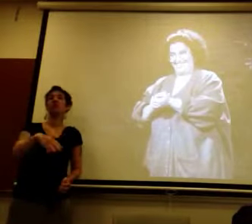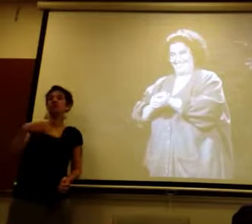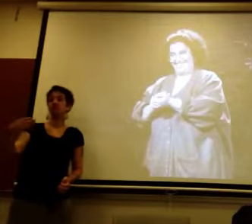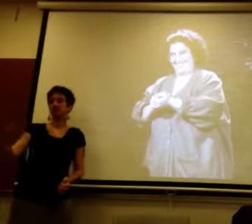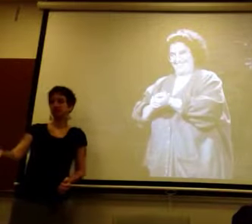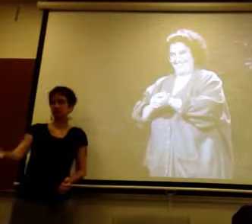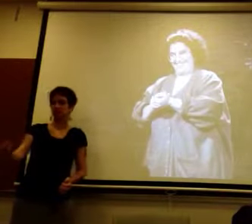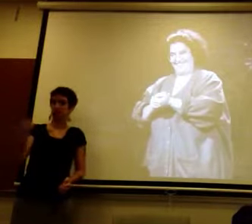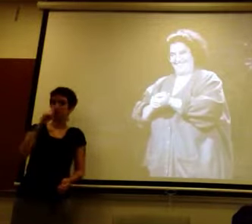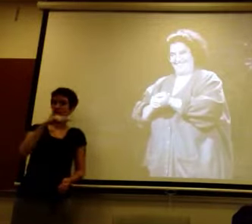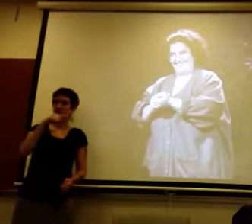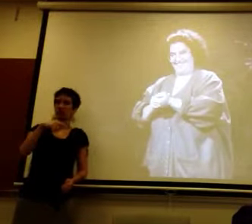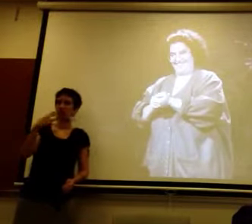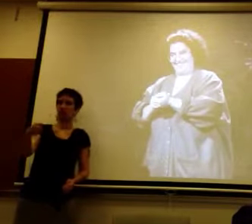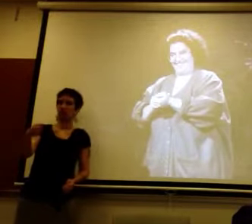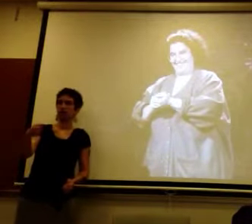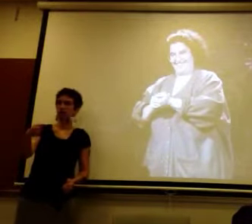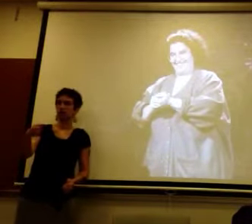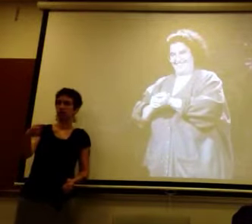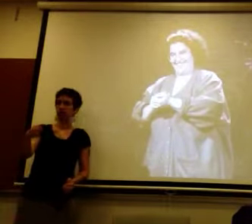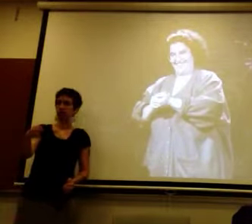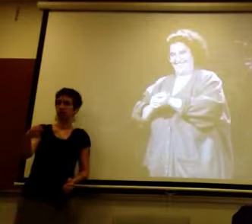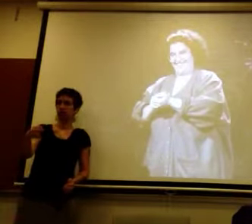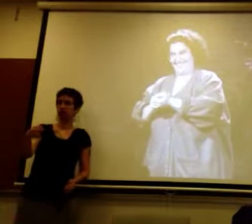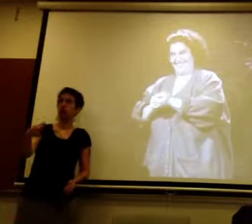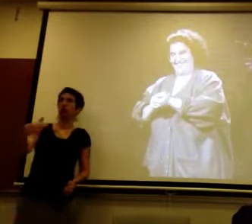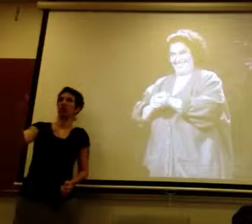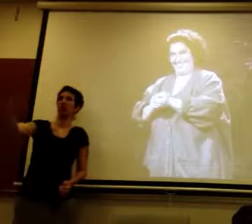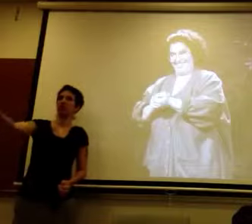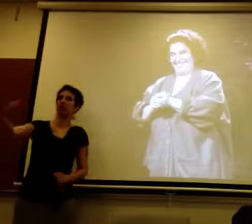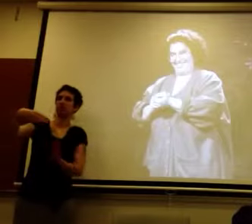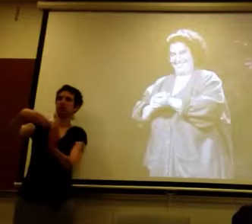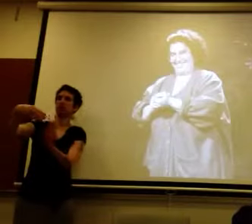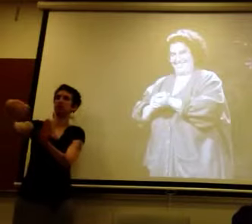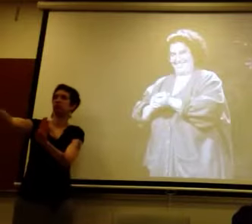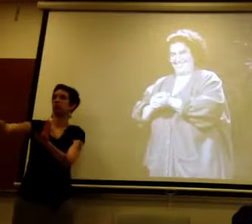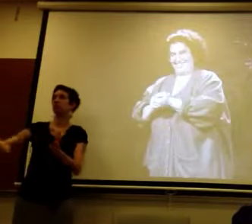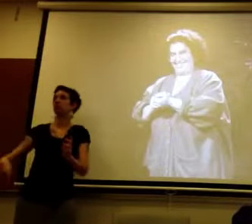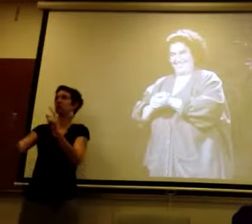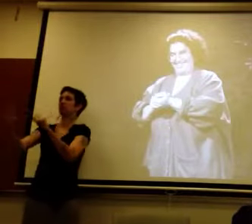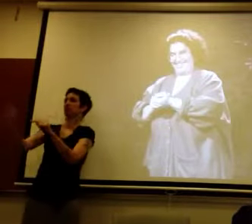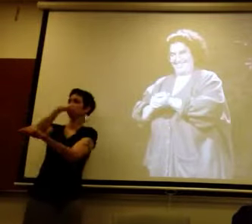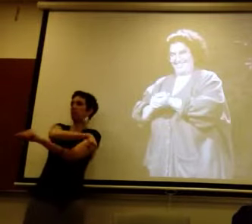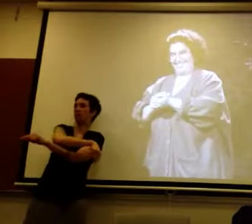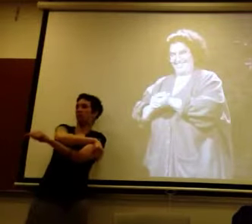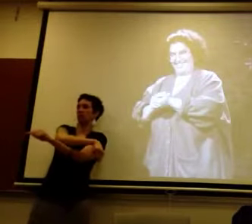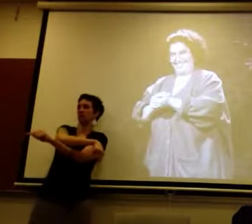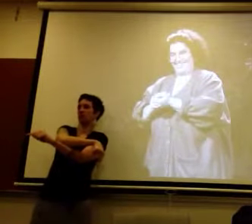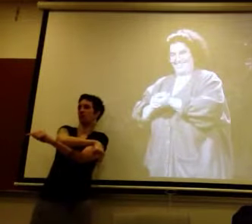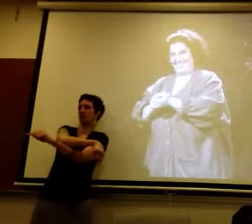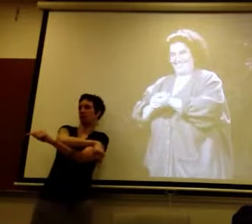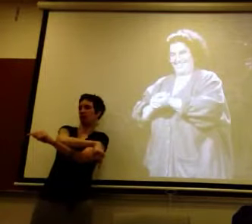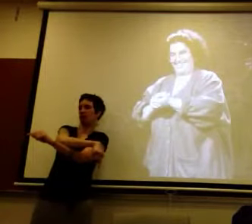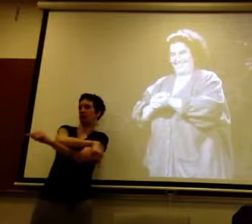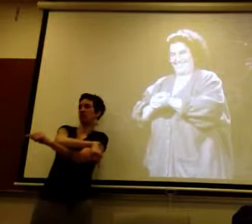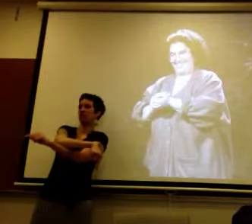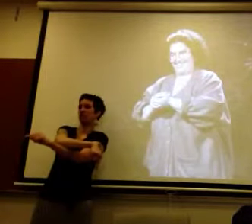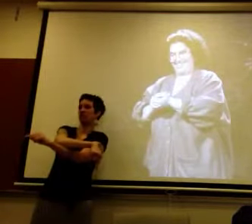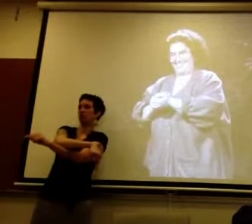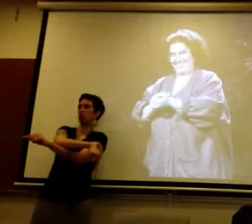next chunk, I think, or the one after that, soon, she's gonna refer back to antibodies and it'll be relevant.